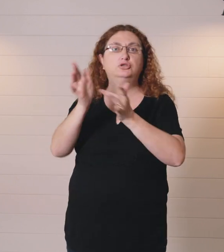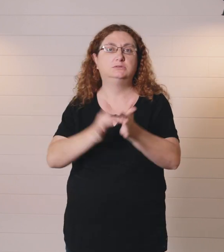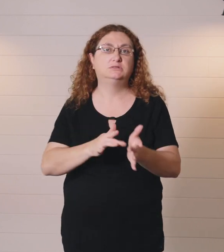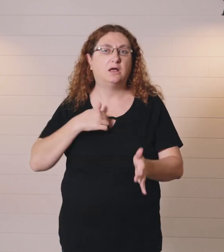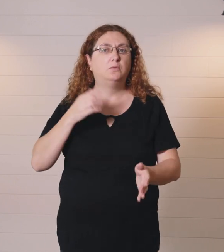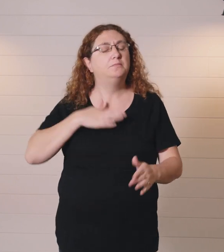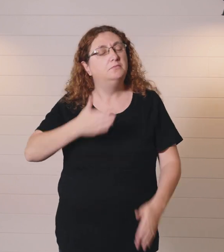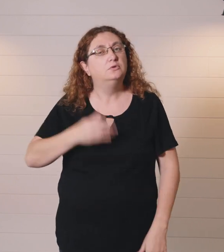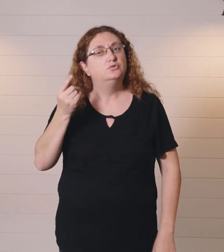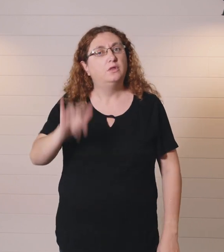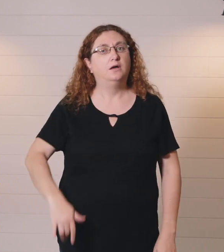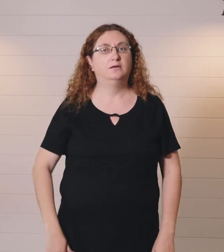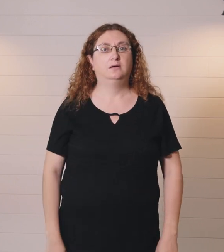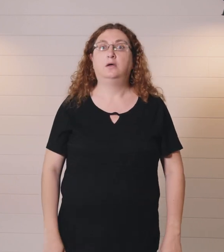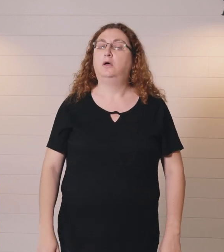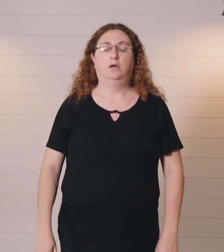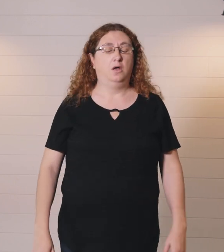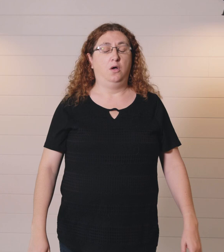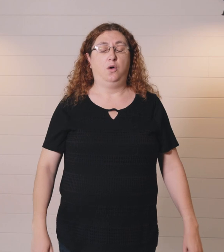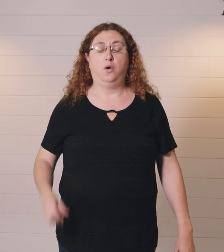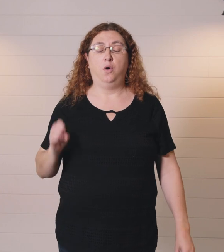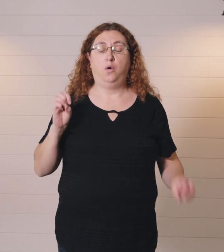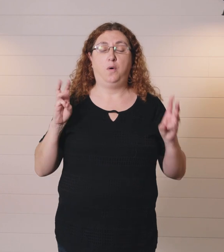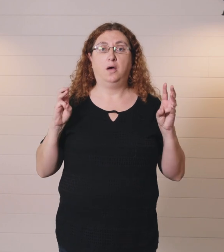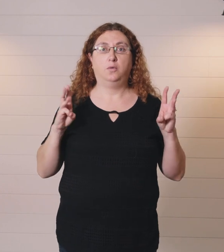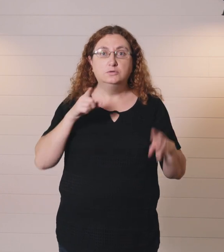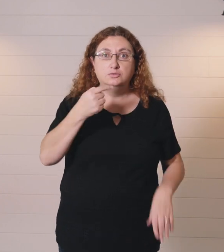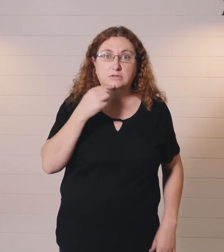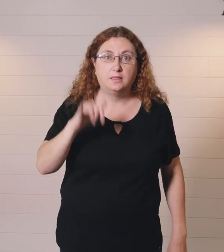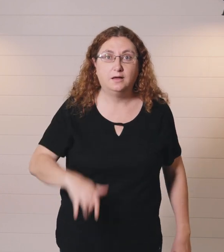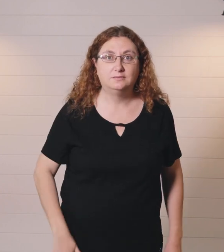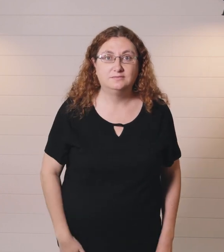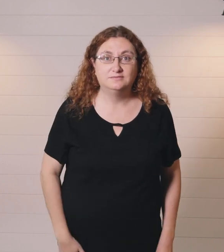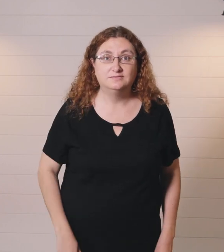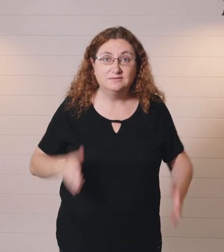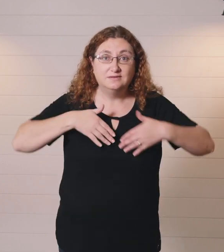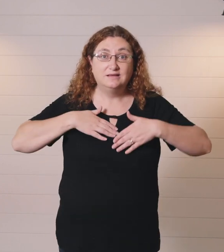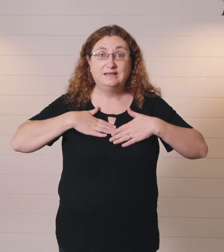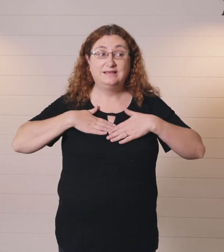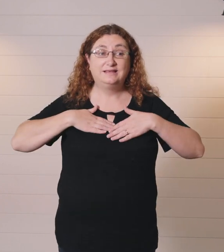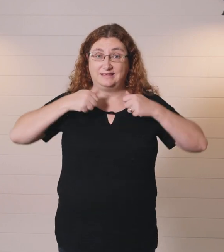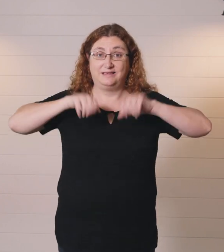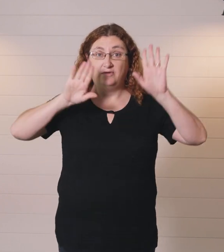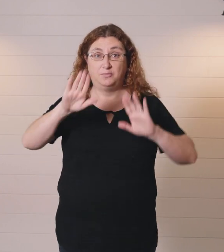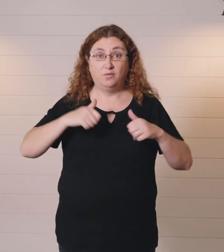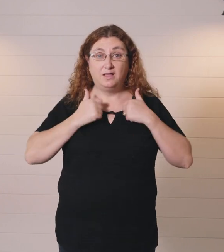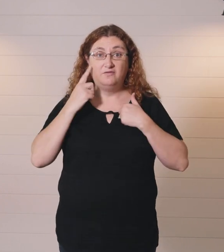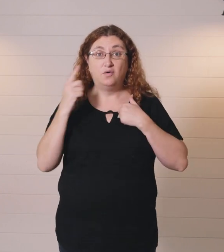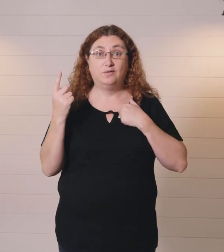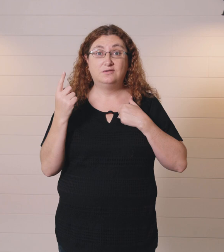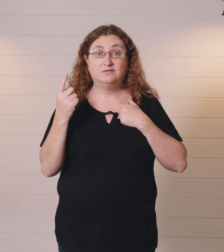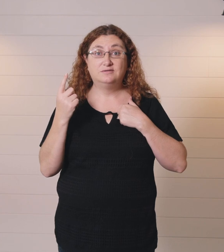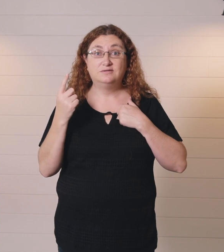nation. We have to ask ourselves, how great is my passion for people far from God? If we